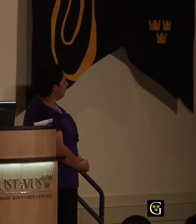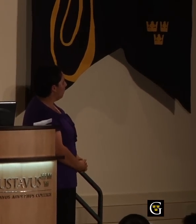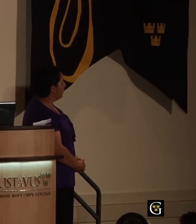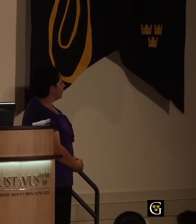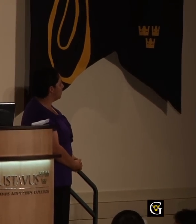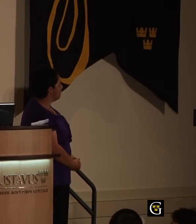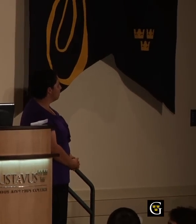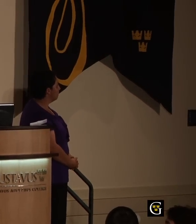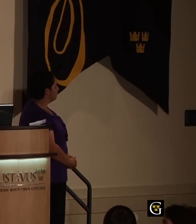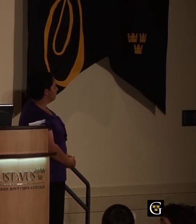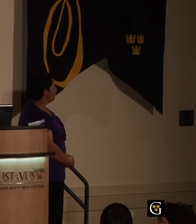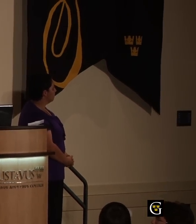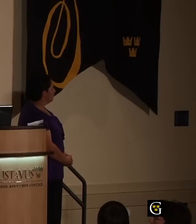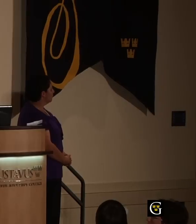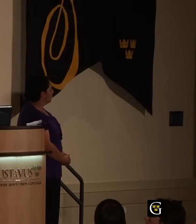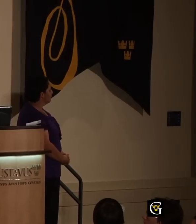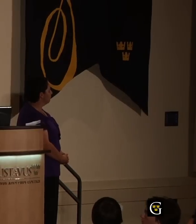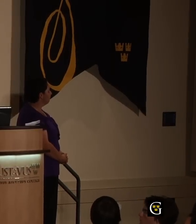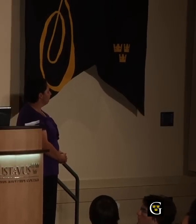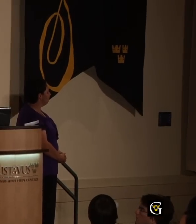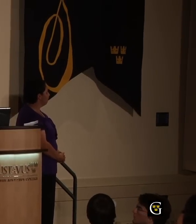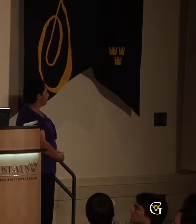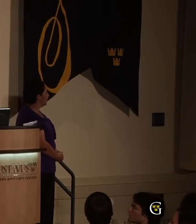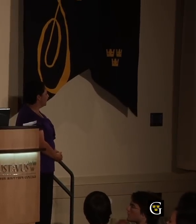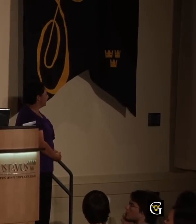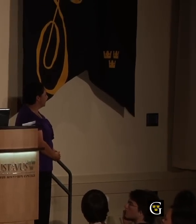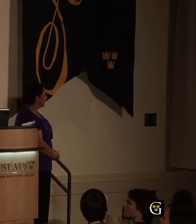So you see, it's reaching out and grabbing the marshmallow.